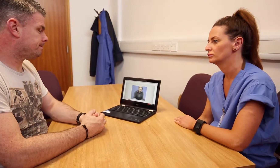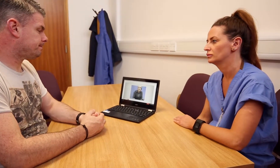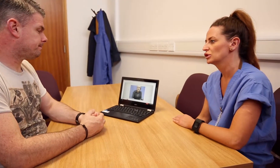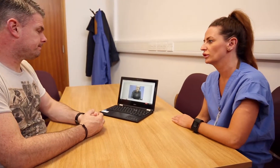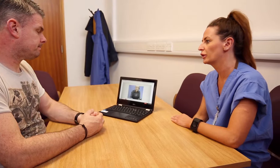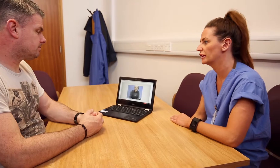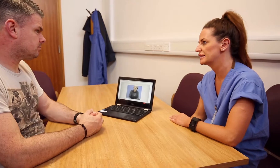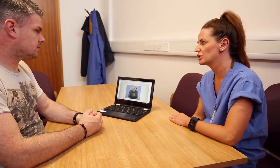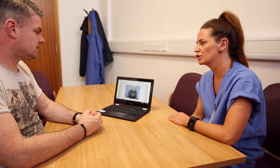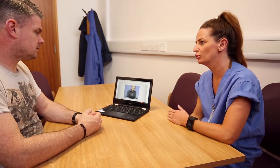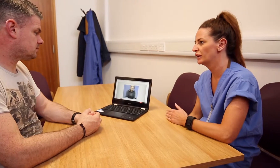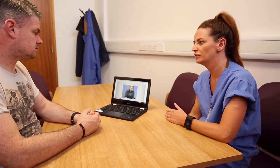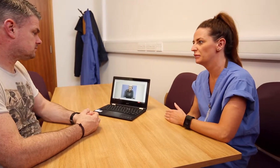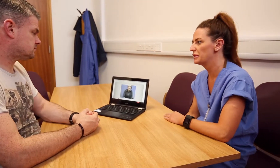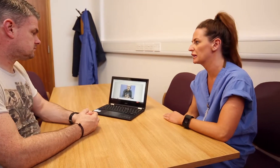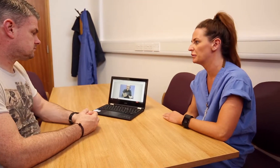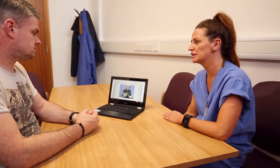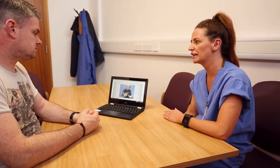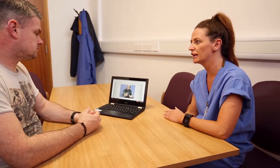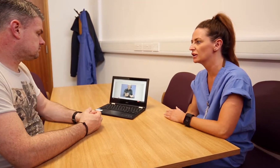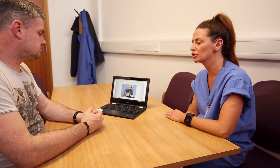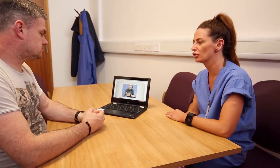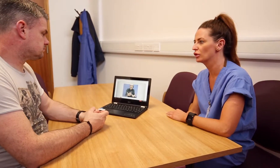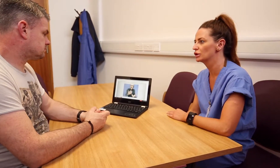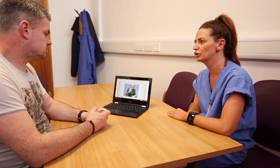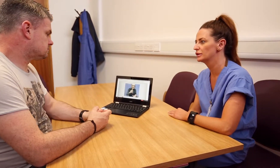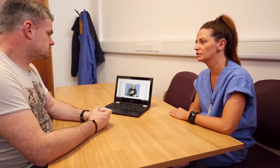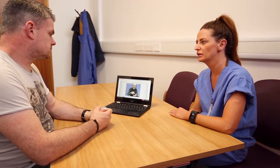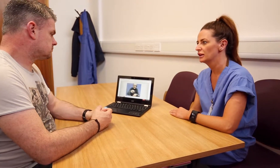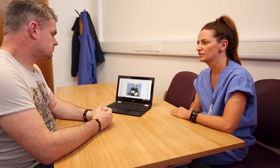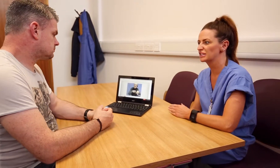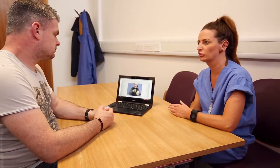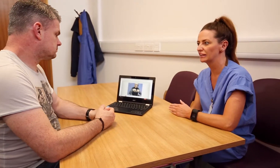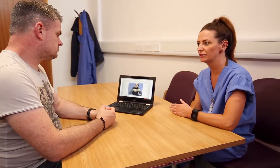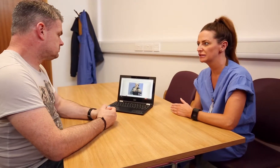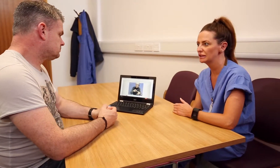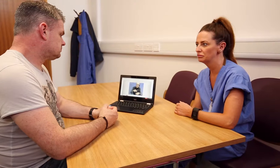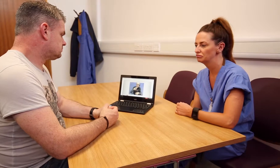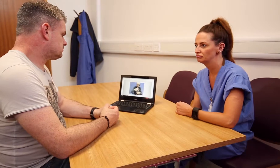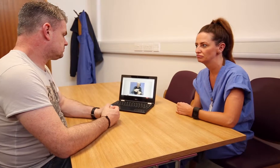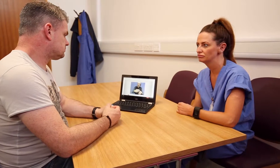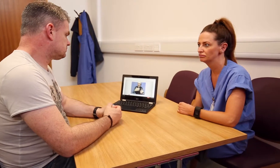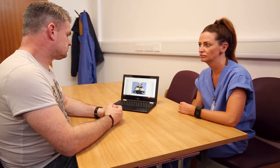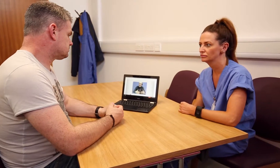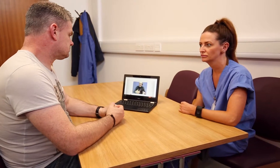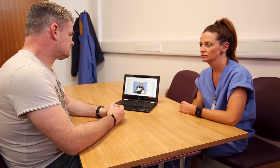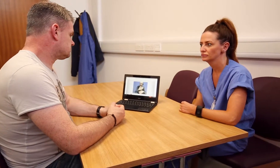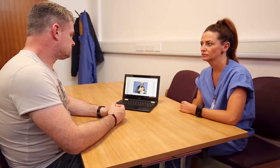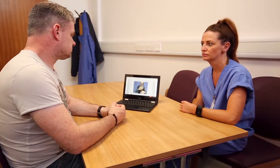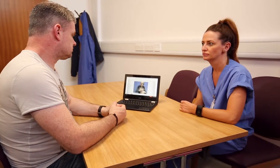and Clyde. This means that you can quickly link up to an interpreter at any time, 24 hours a day, 7 days a week,